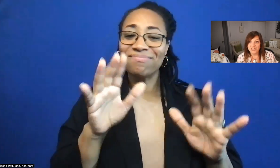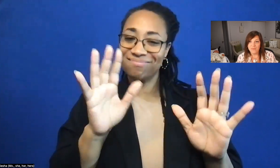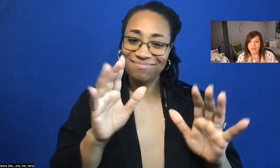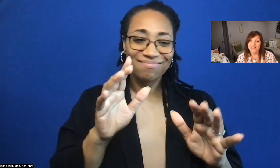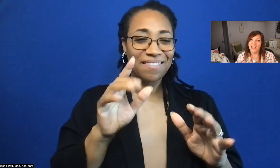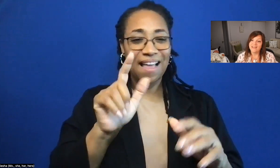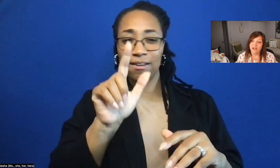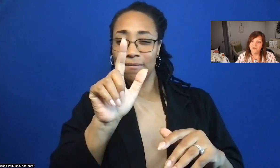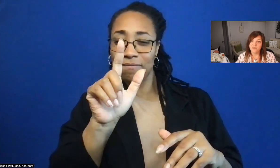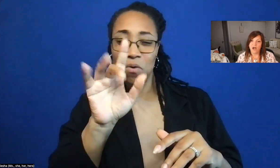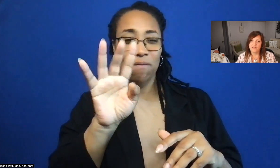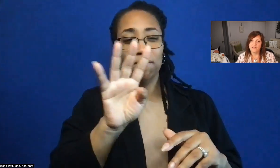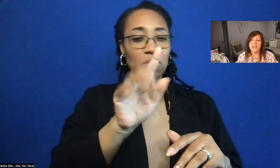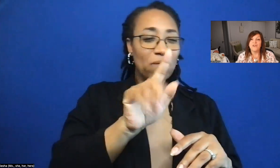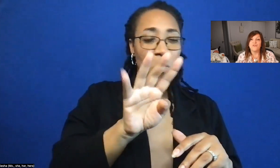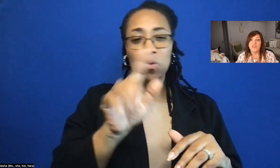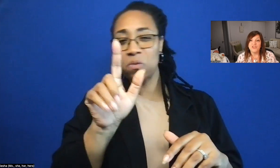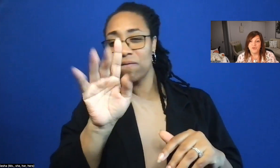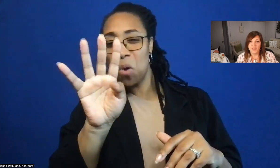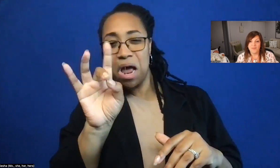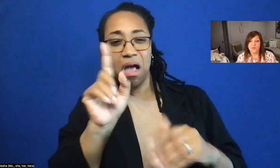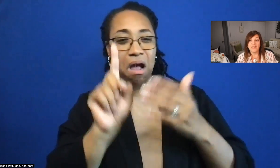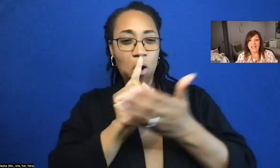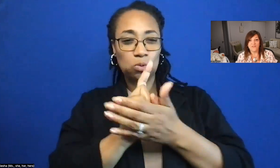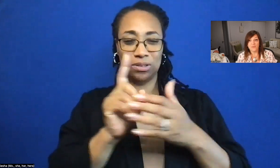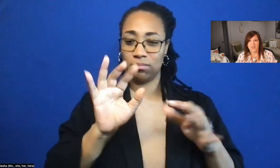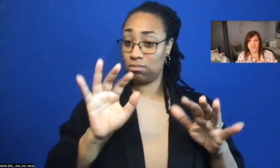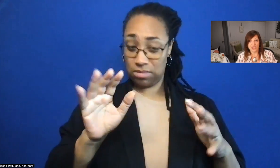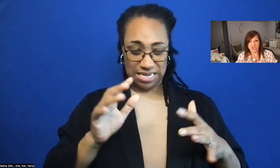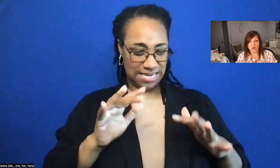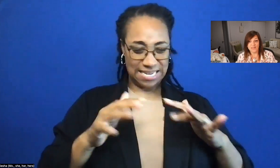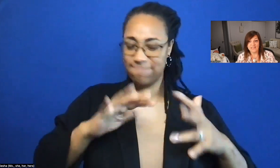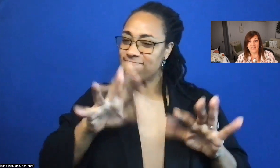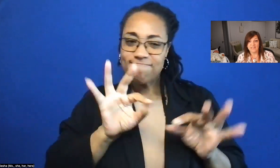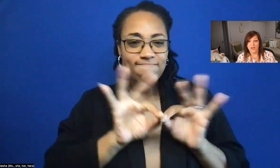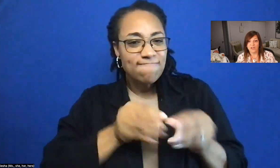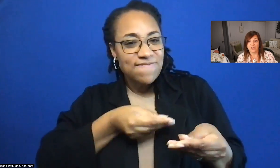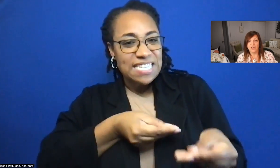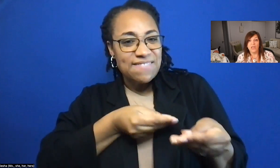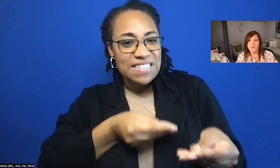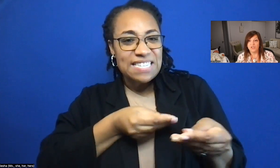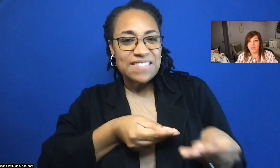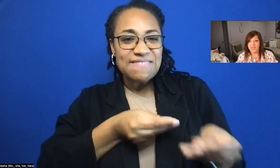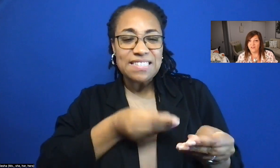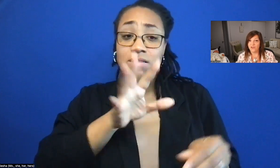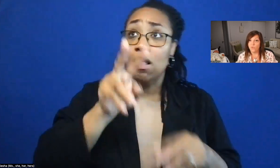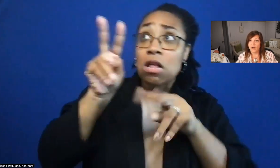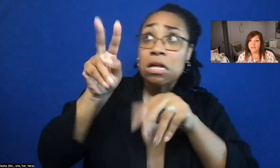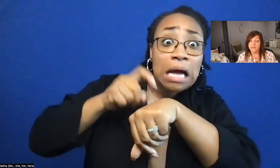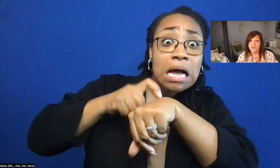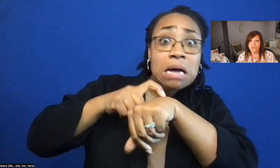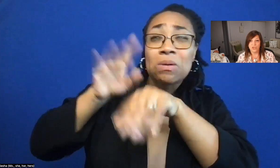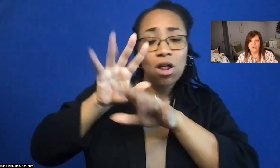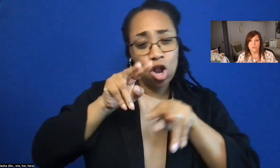watch the baby and not the clock. Feed your baby whenever baby is showing signs of hunger, which may be every